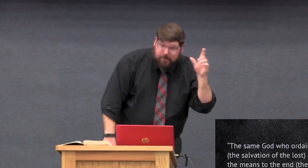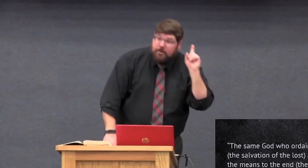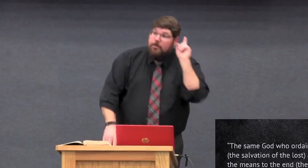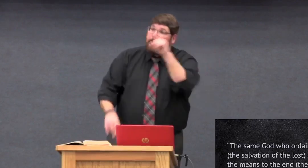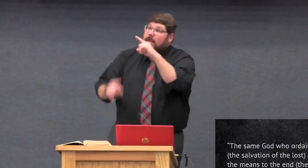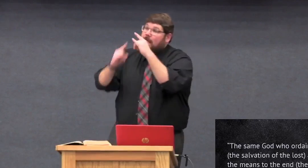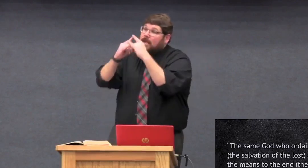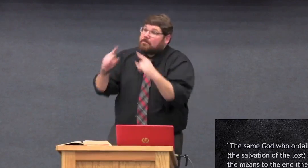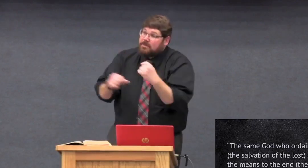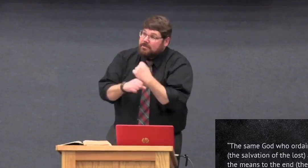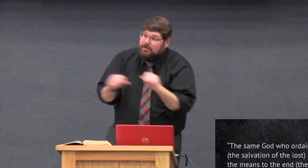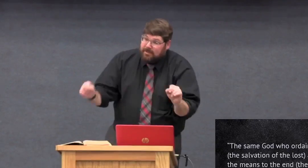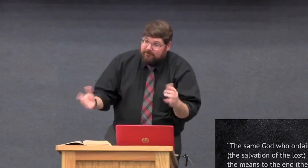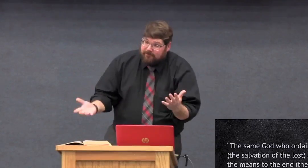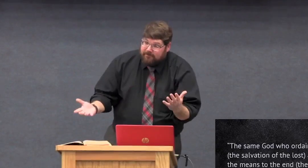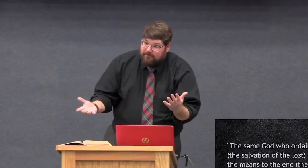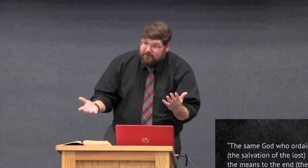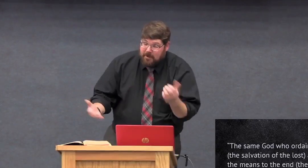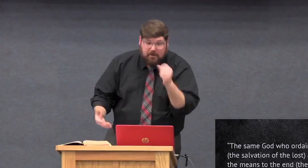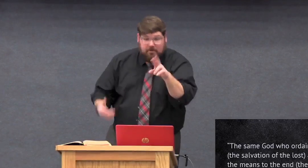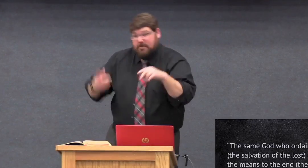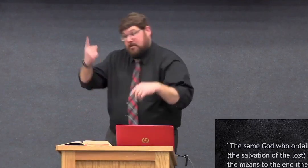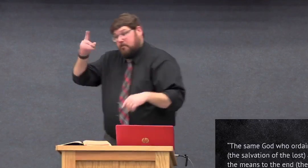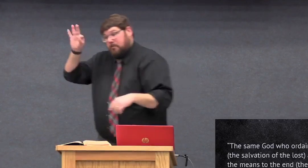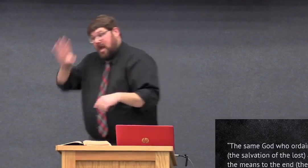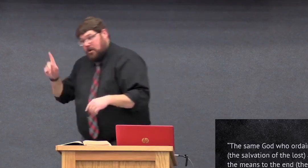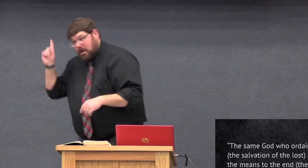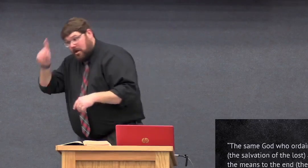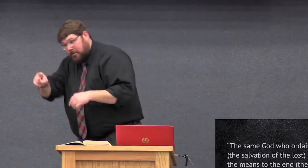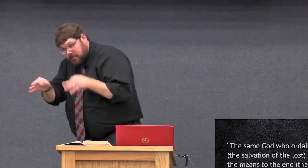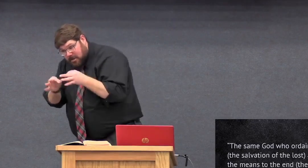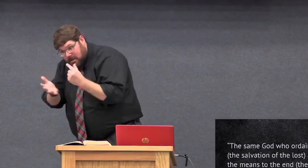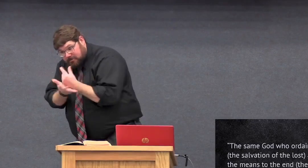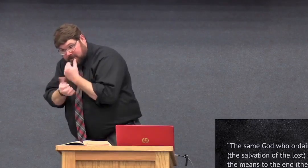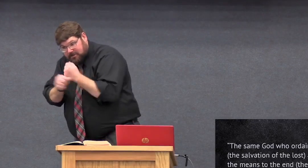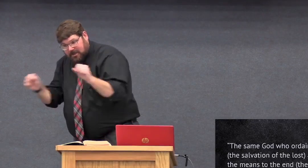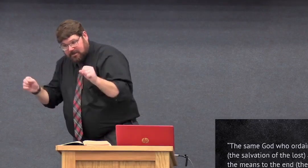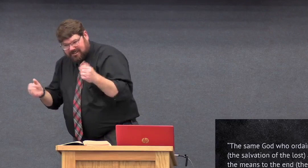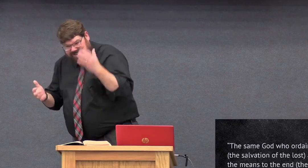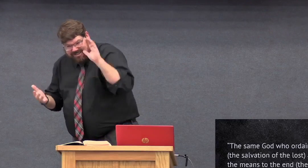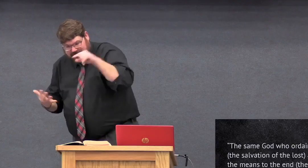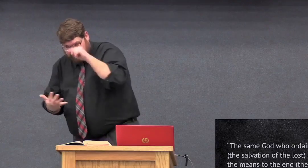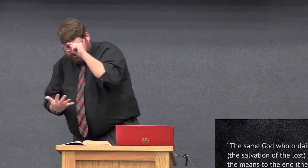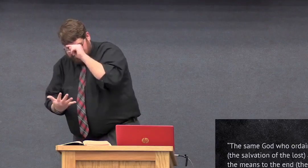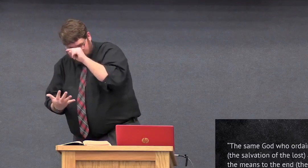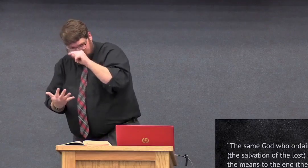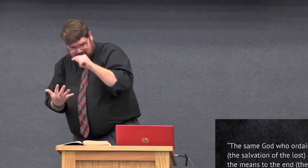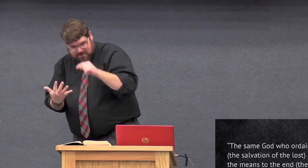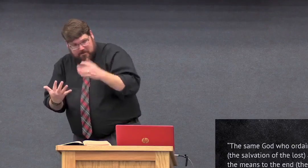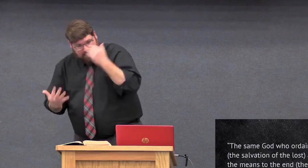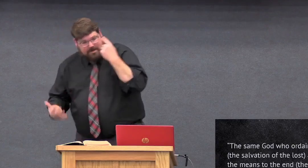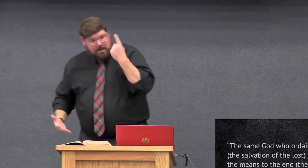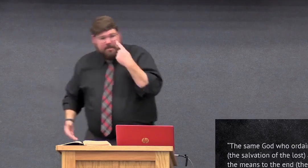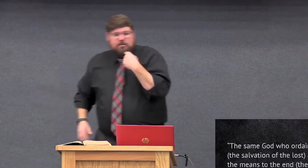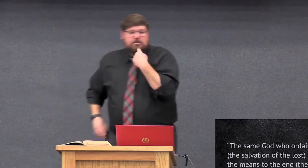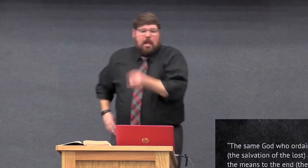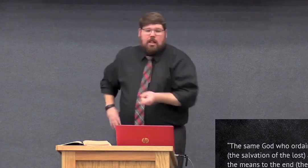an aunt or uncle or grandparents. Maybe you went to a camp and were saved there because a preacher came and preached the gospel to you there.